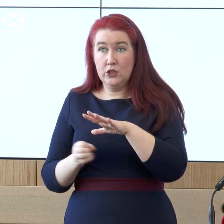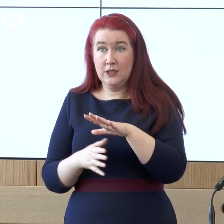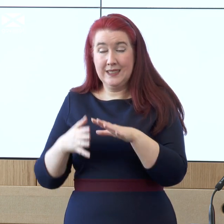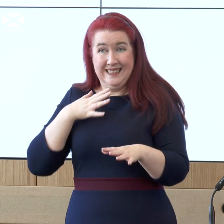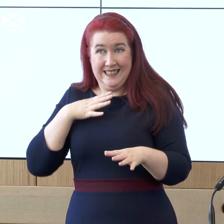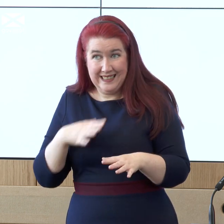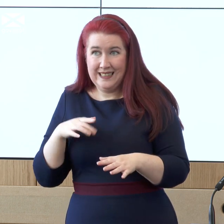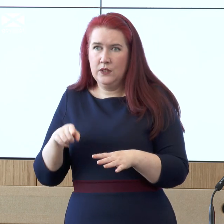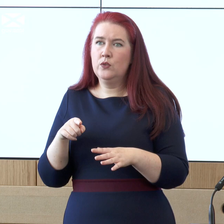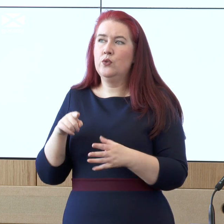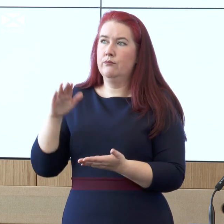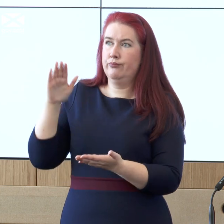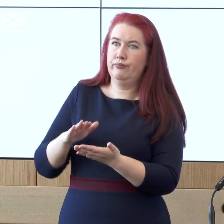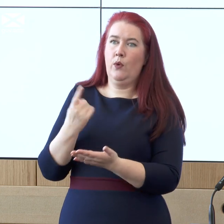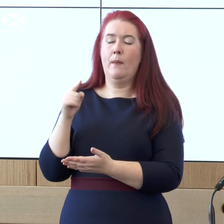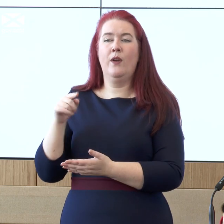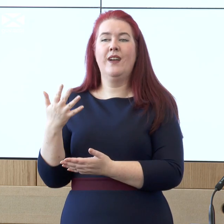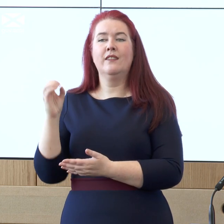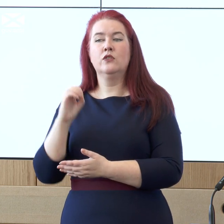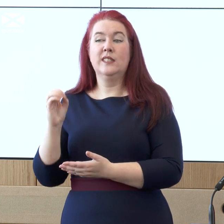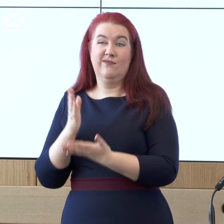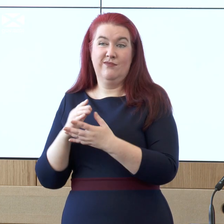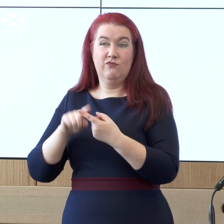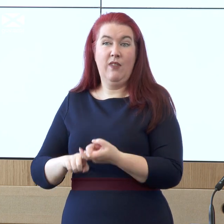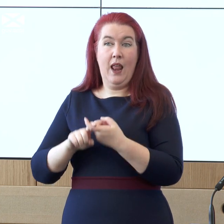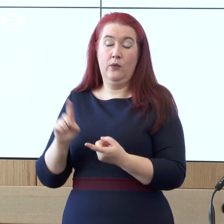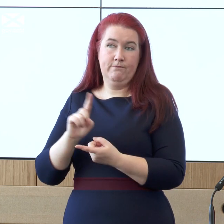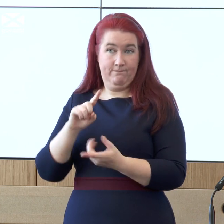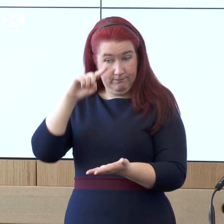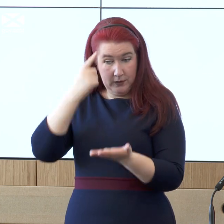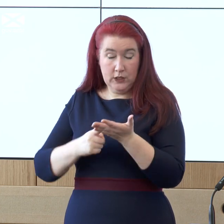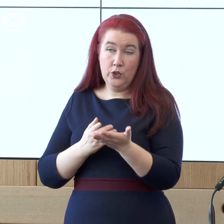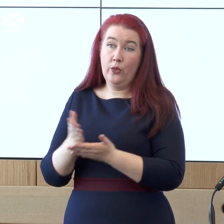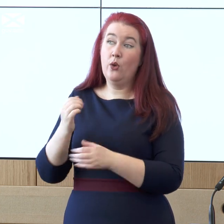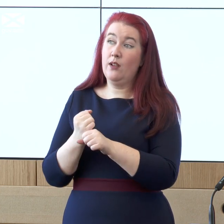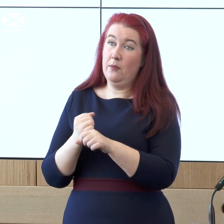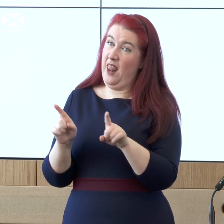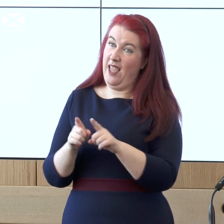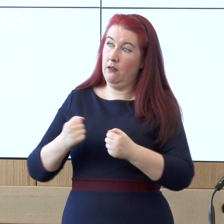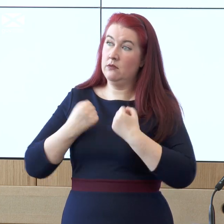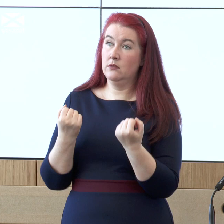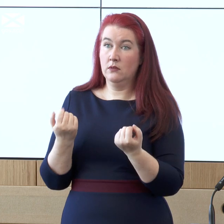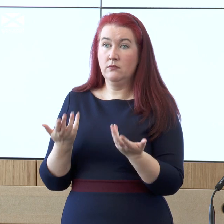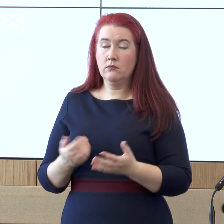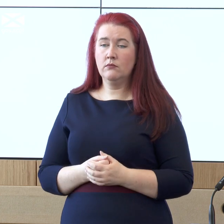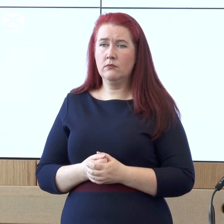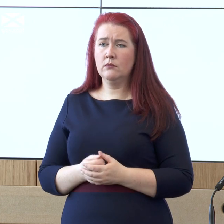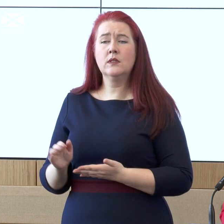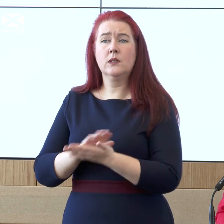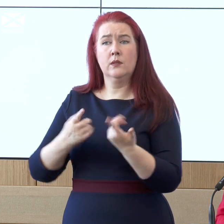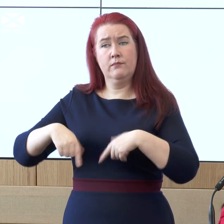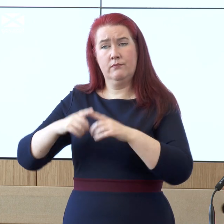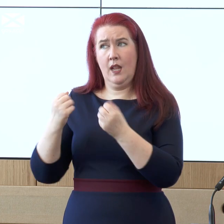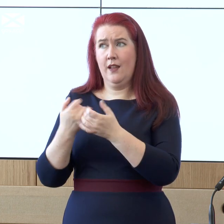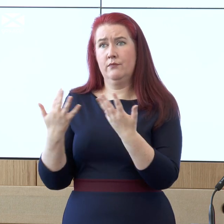meet the challenge of 1.5 degrees will depend on decisions taken by governments like ours. So we carry a great deal of responsibility,